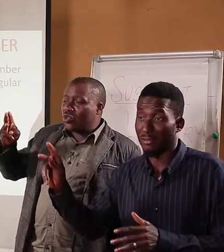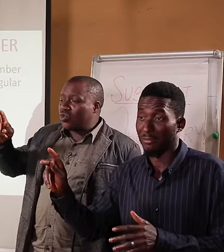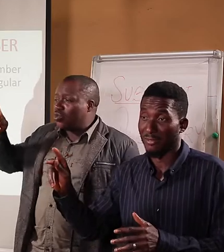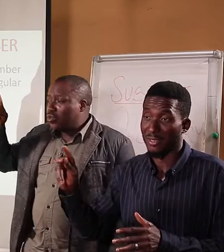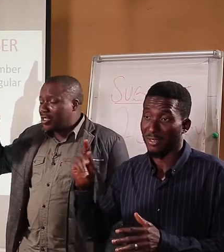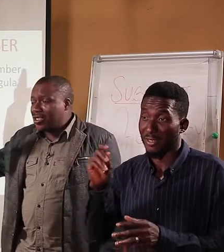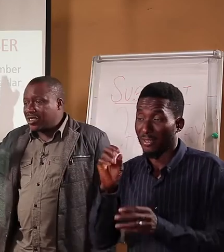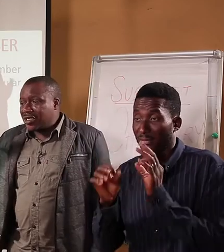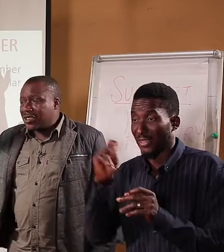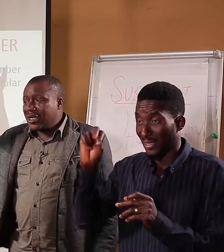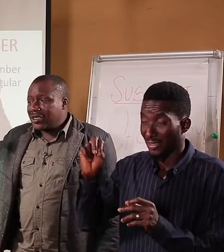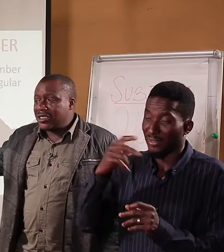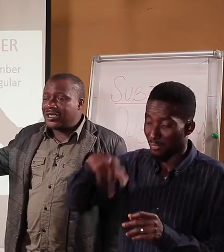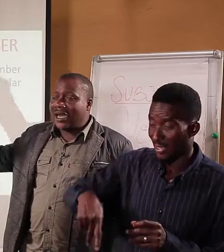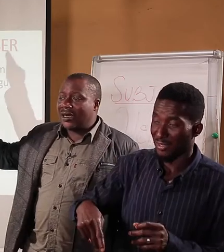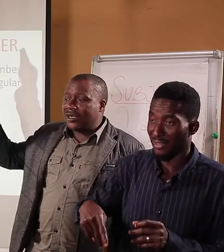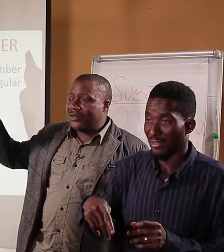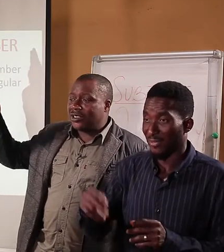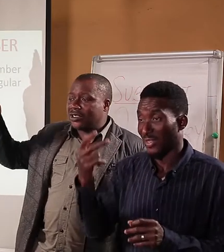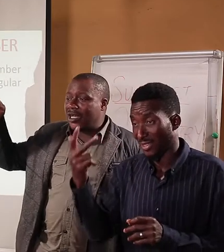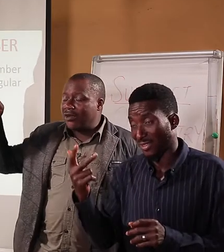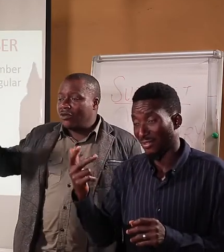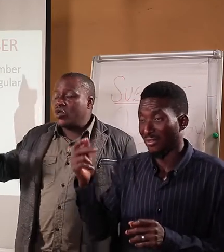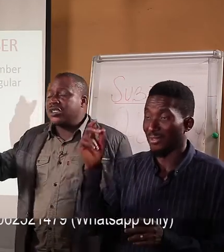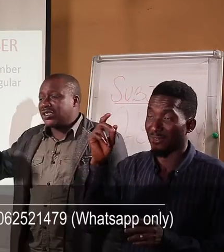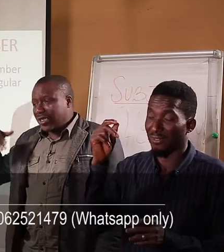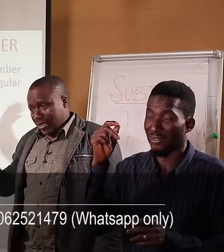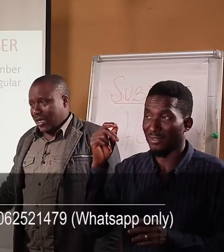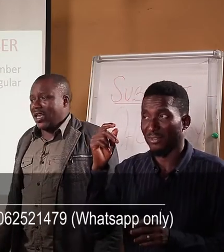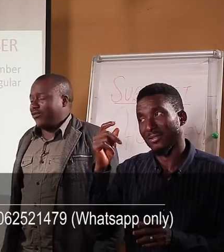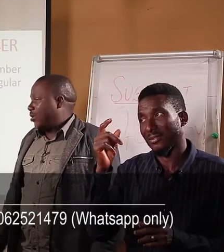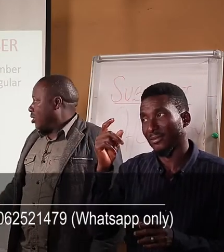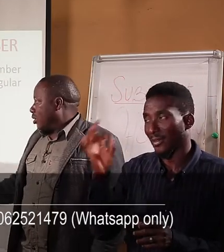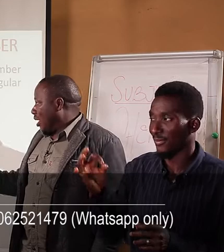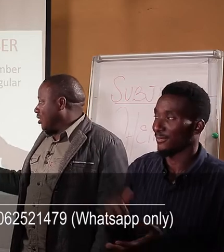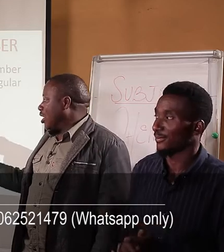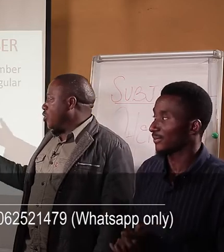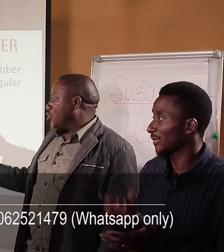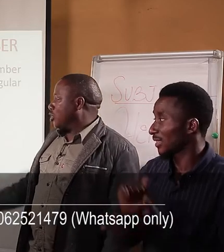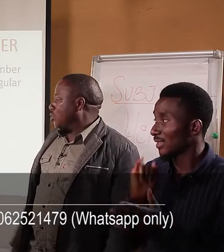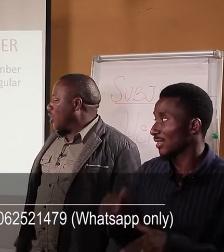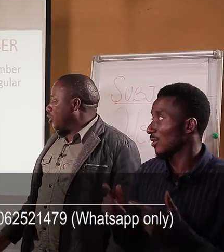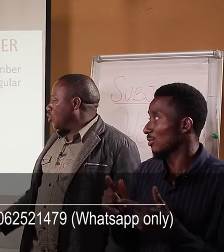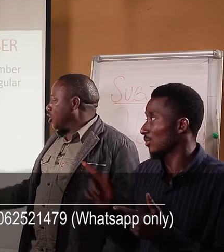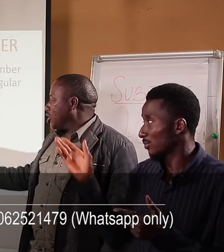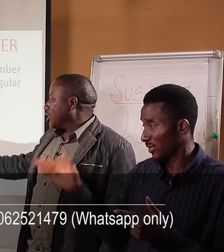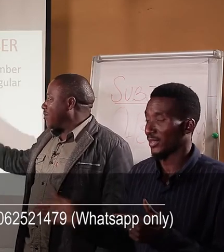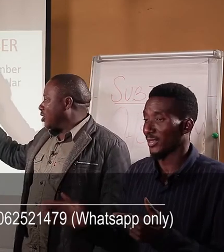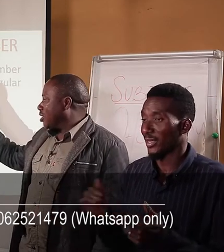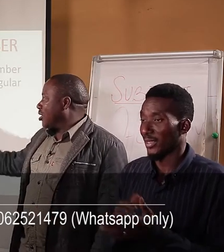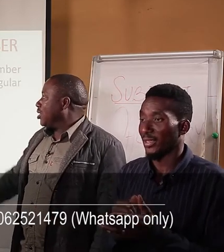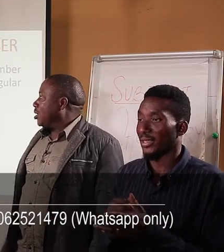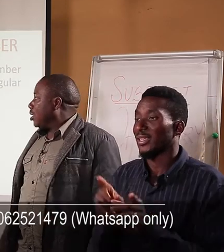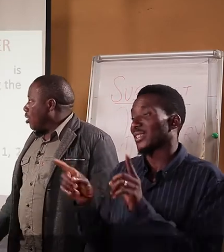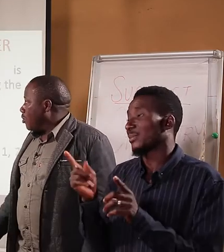it is equals to 3, it is d, and if it is 4, it is f. That is how we use what we use in